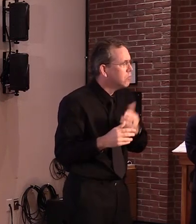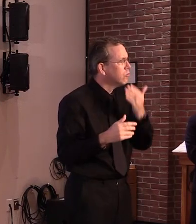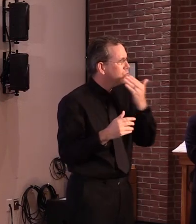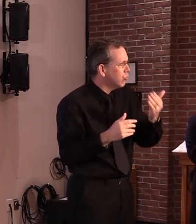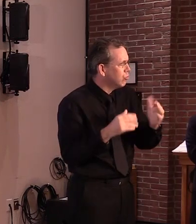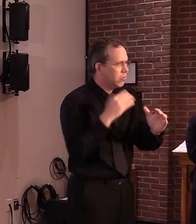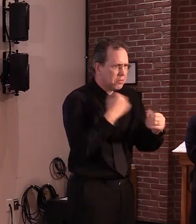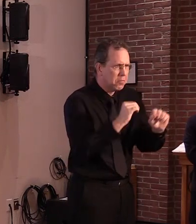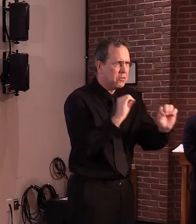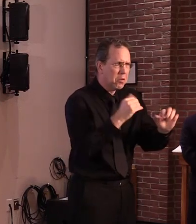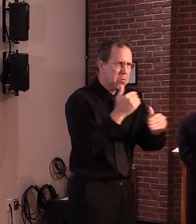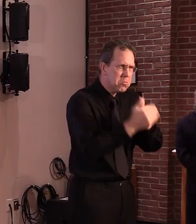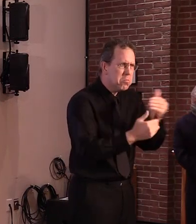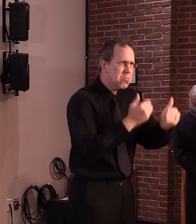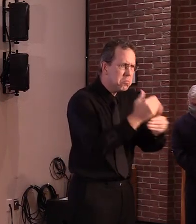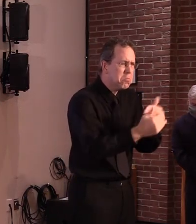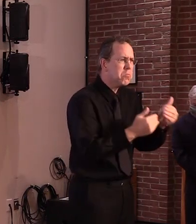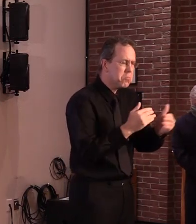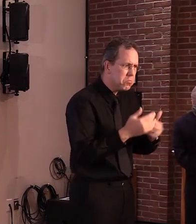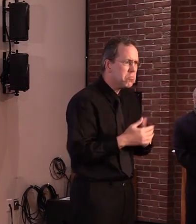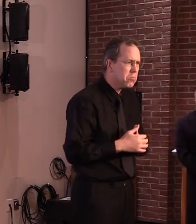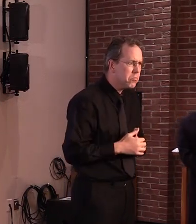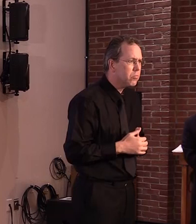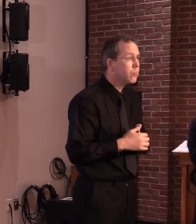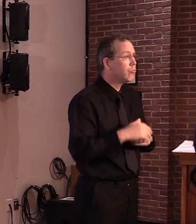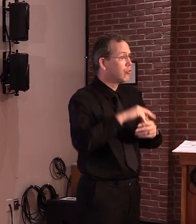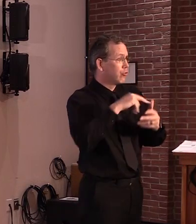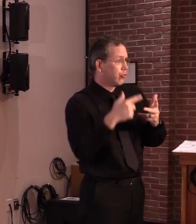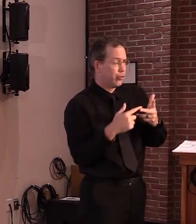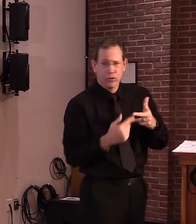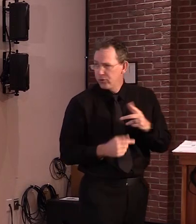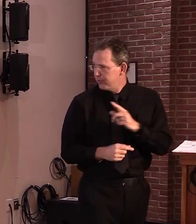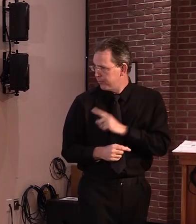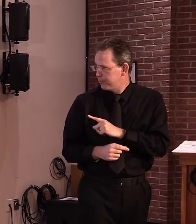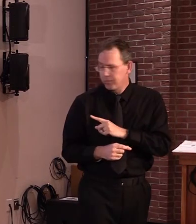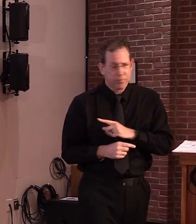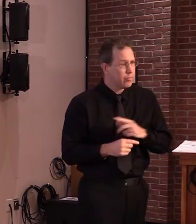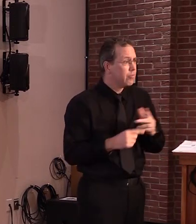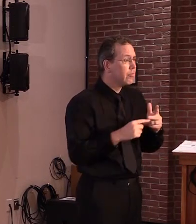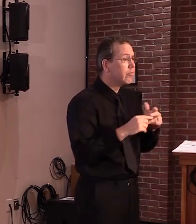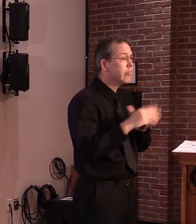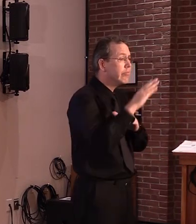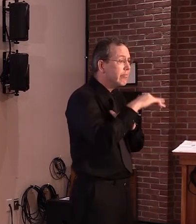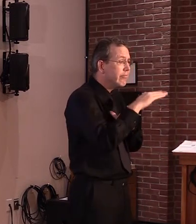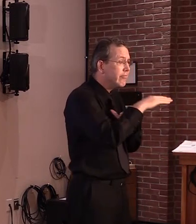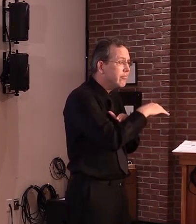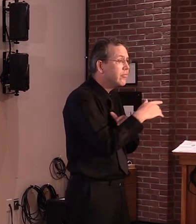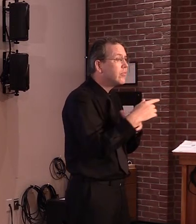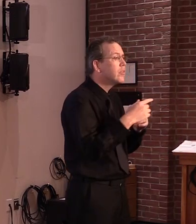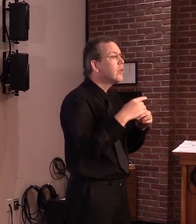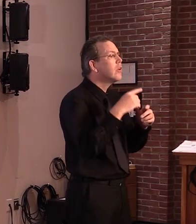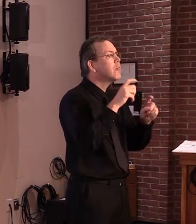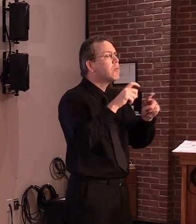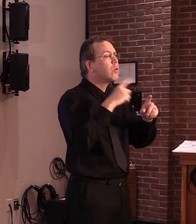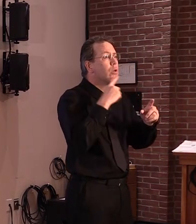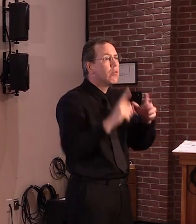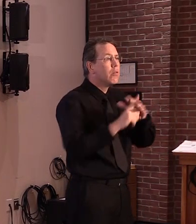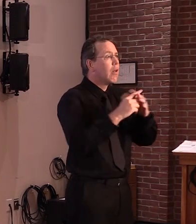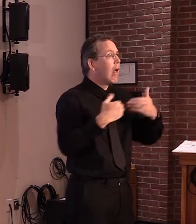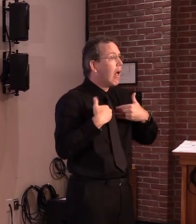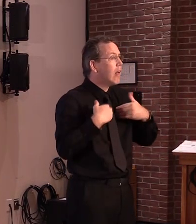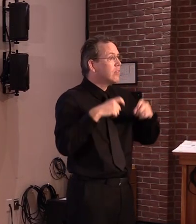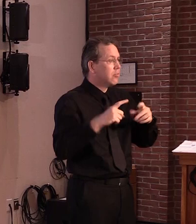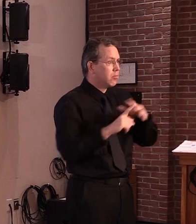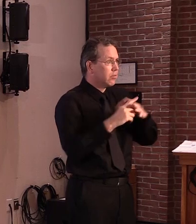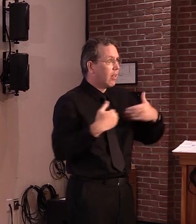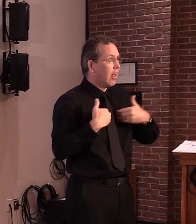growth. Our third data point is the percent of new COVID-19 tests that come back positive. We have determined